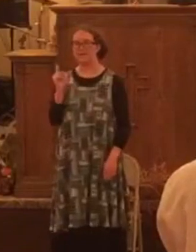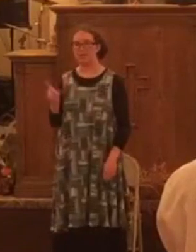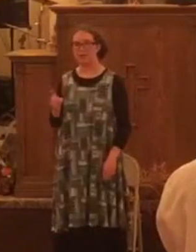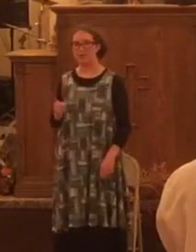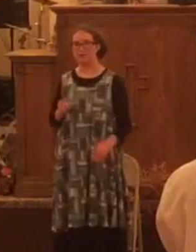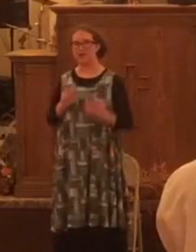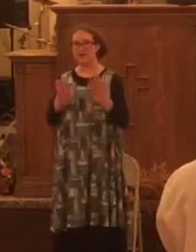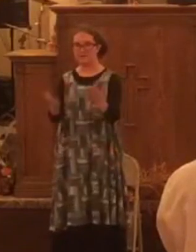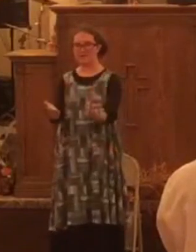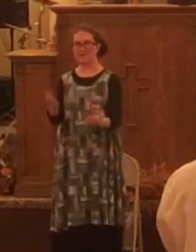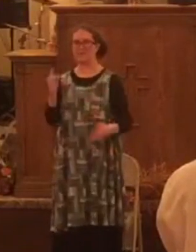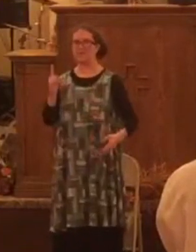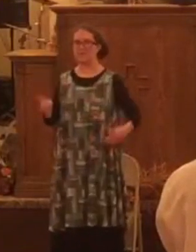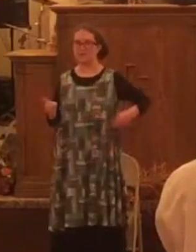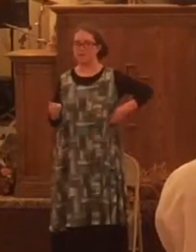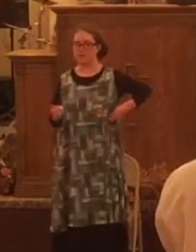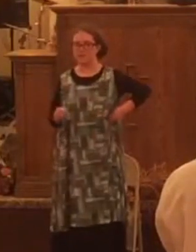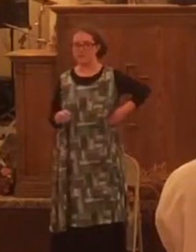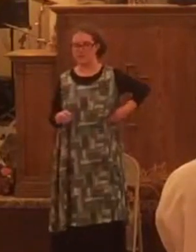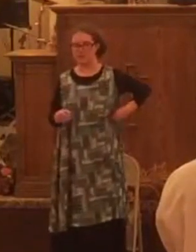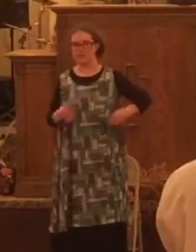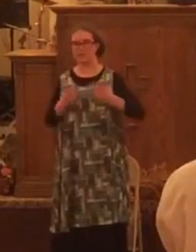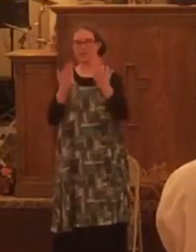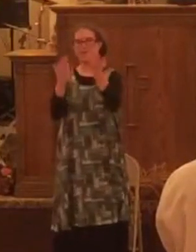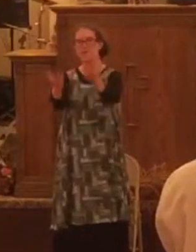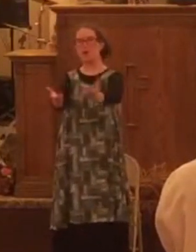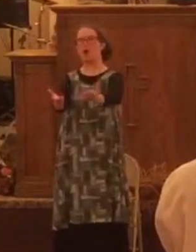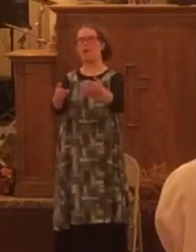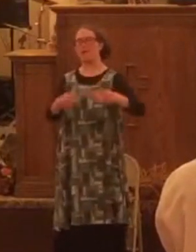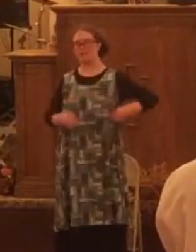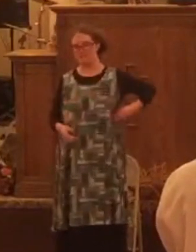us, amen, so we can lay it on y'all.